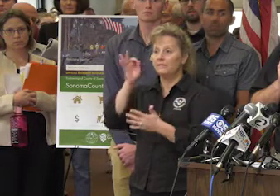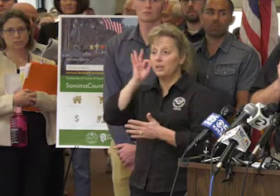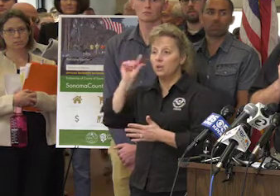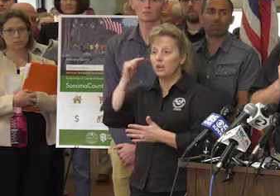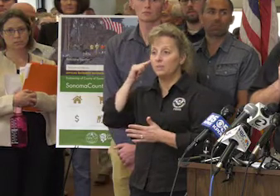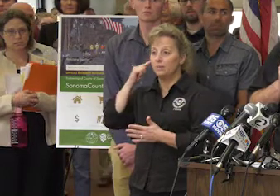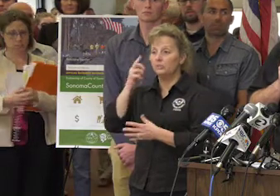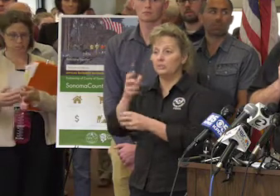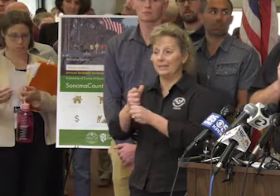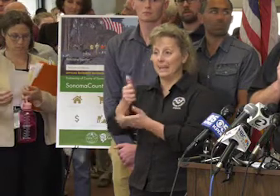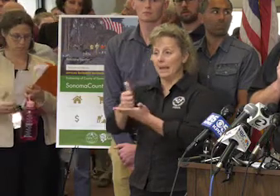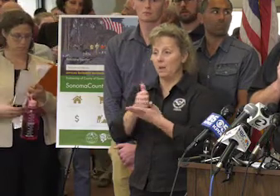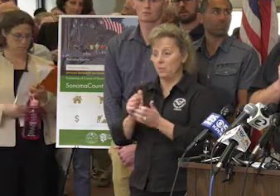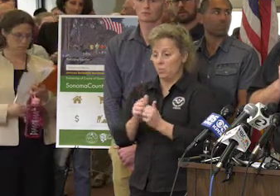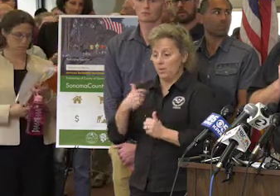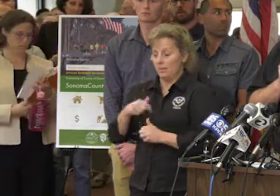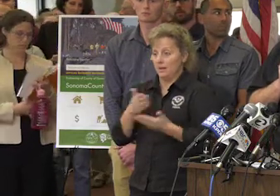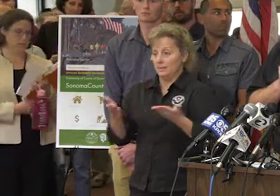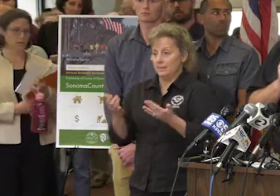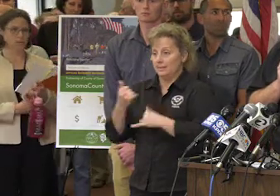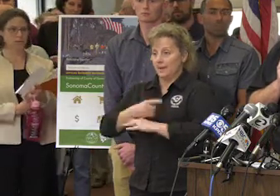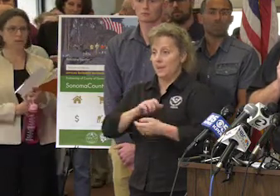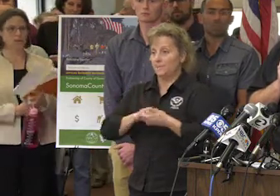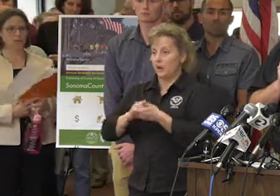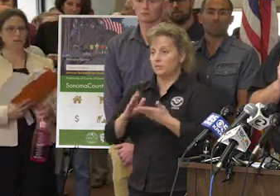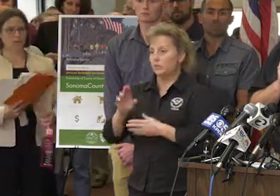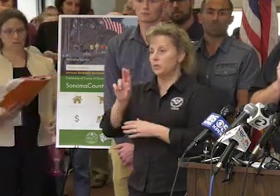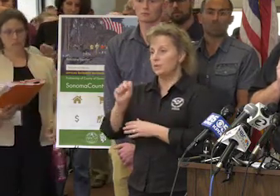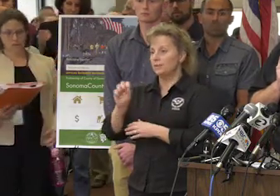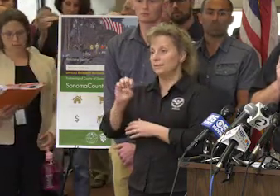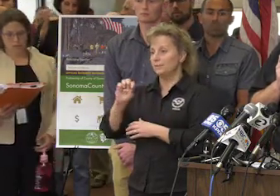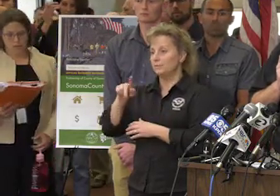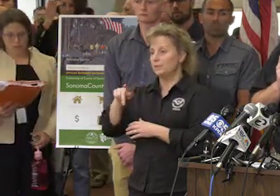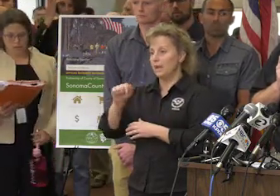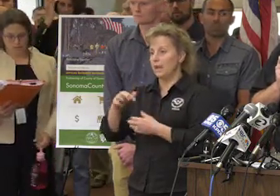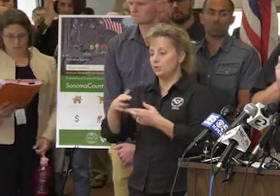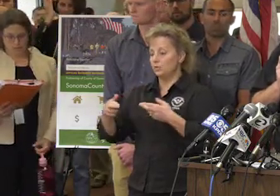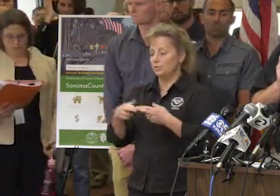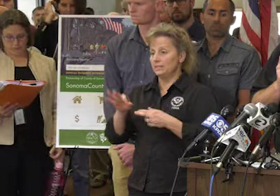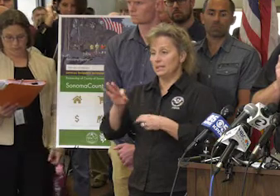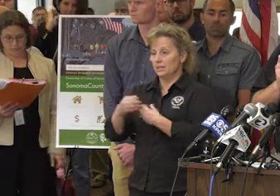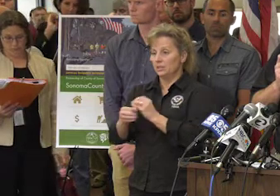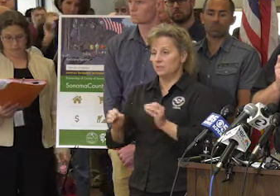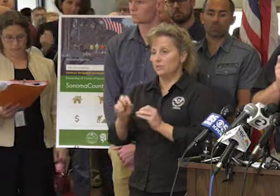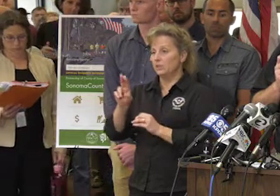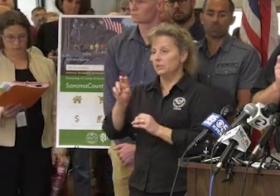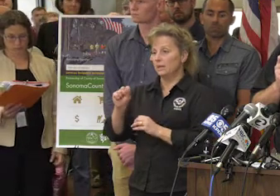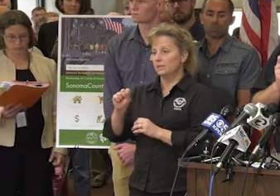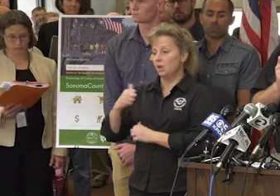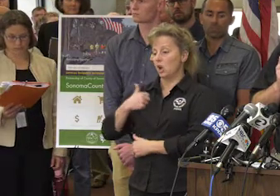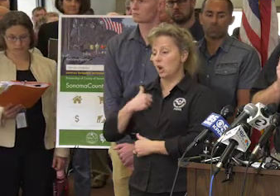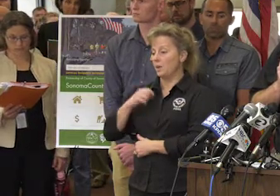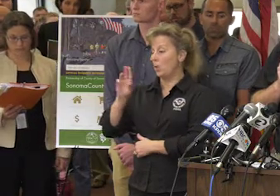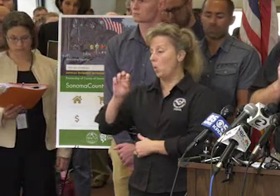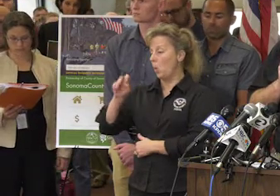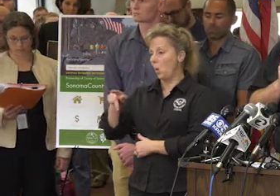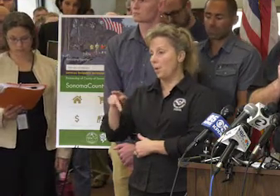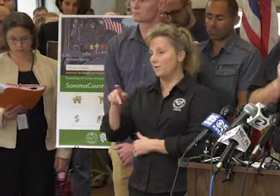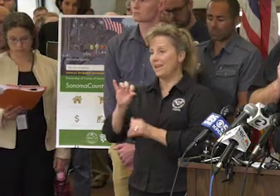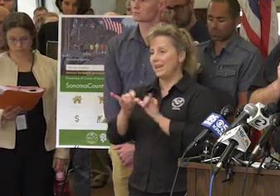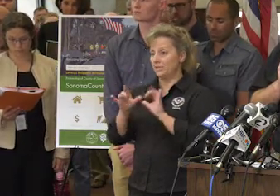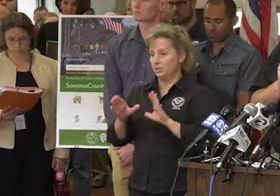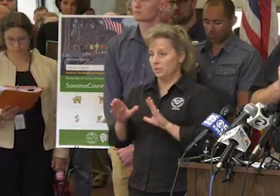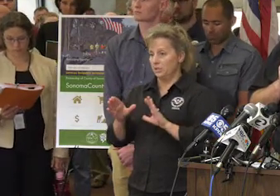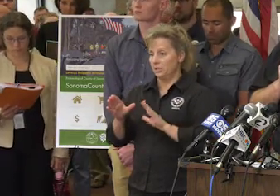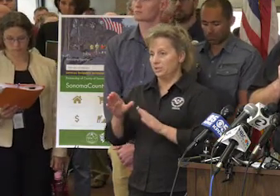their help. And we have with us today our partners from the US EPA's Region 9 office and the US Army Corps of Engineers, who are going